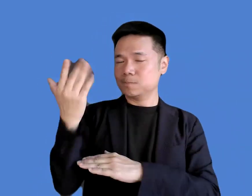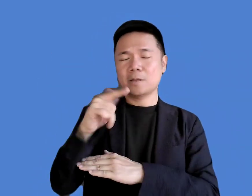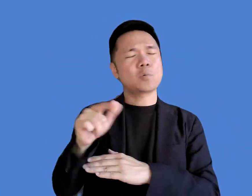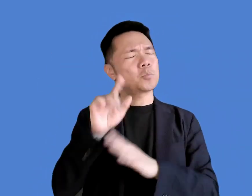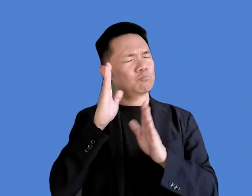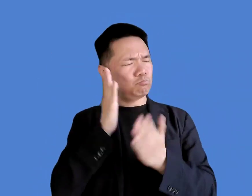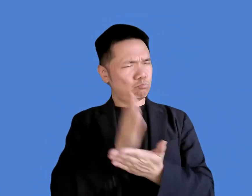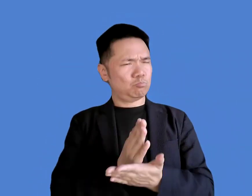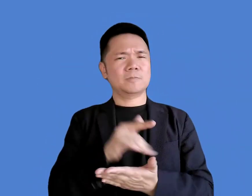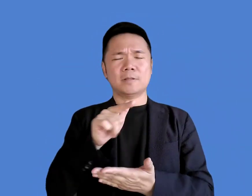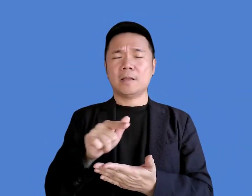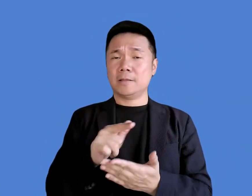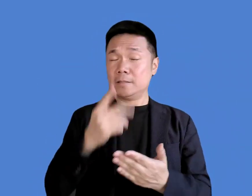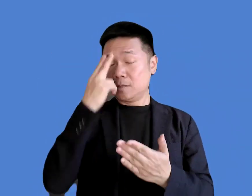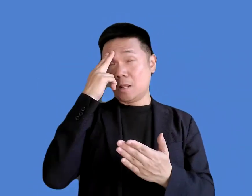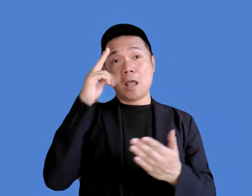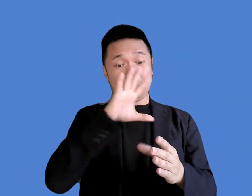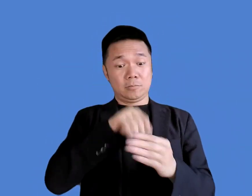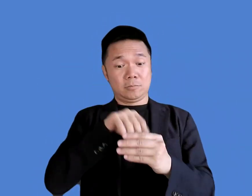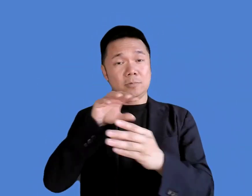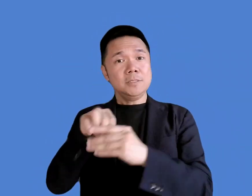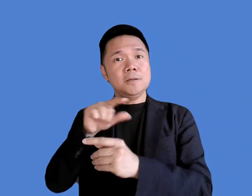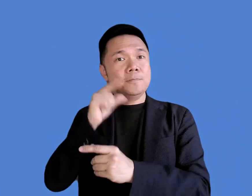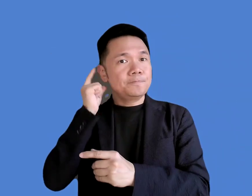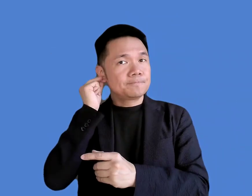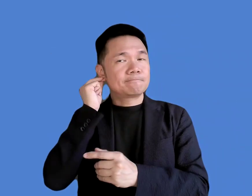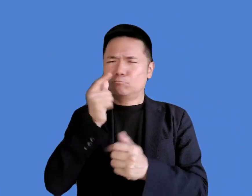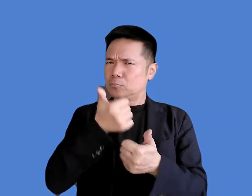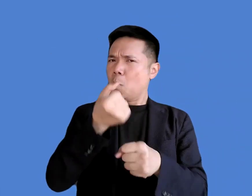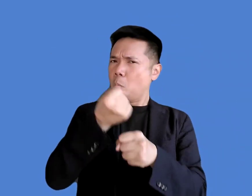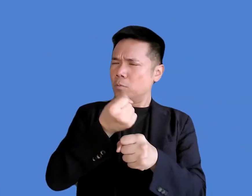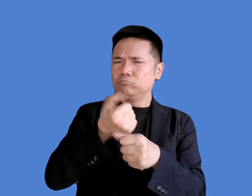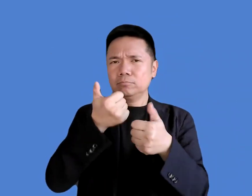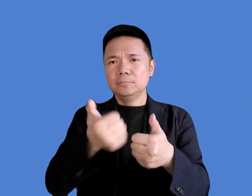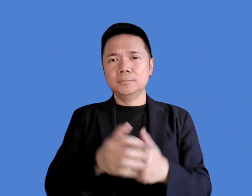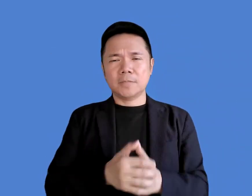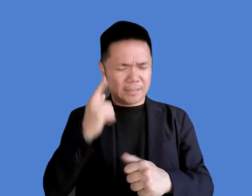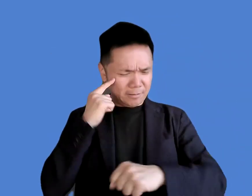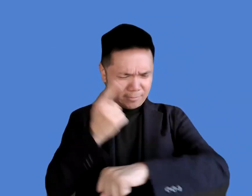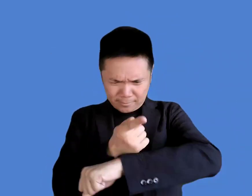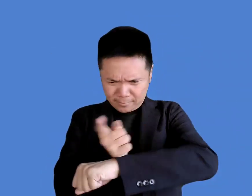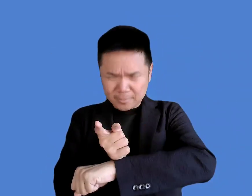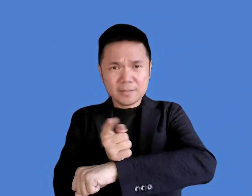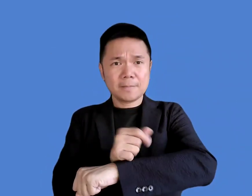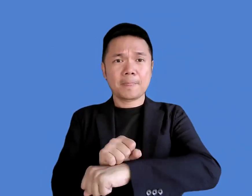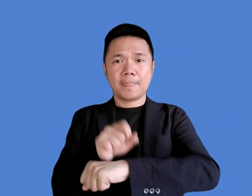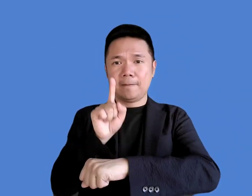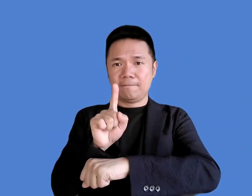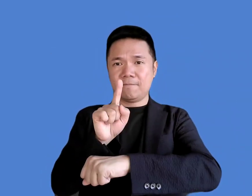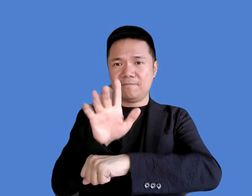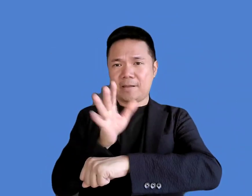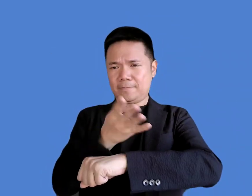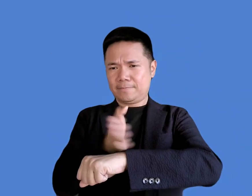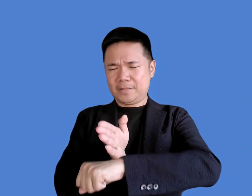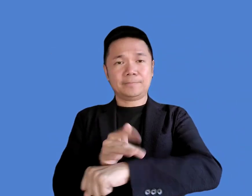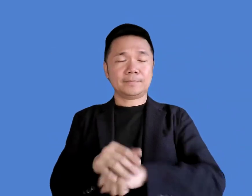really inspirational ideas and the approaches that you have adapted. I know we are running out of time. We are just 5 minutes above time,